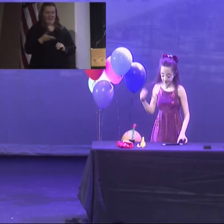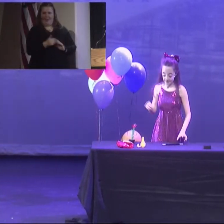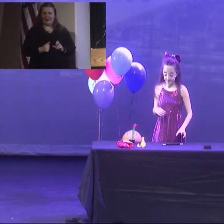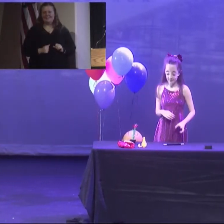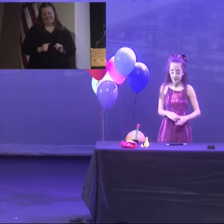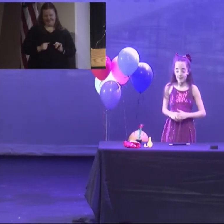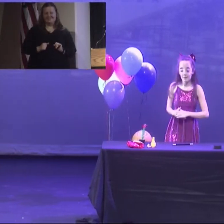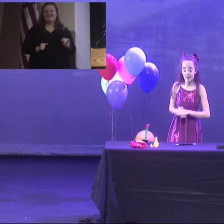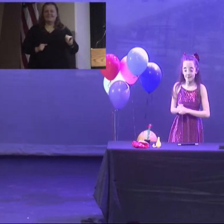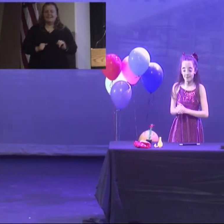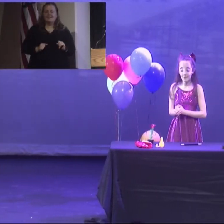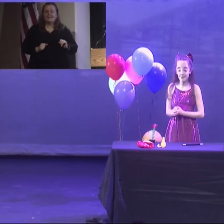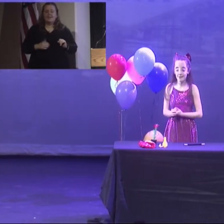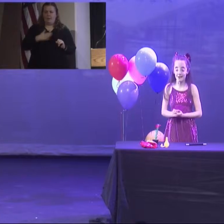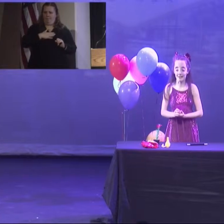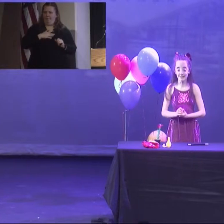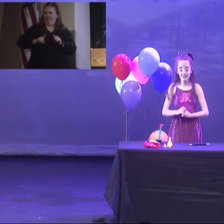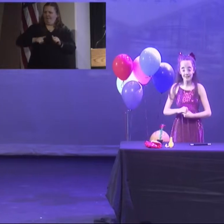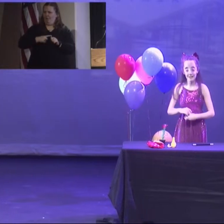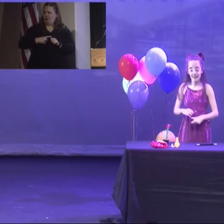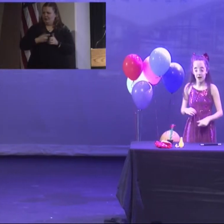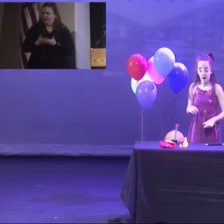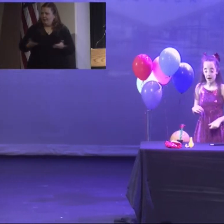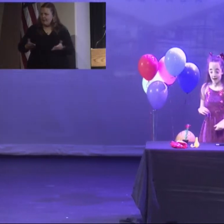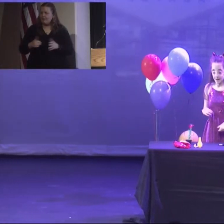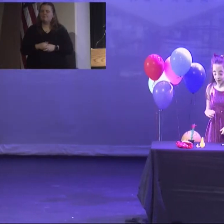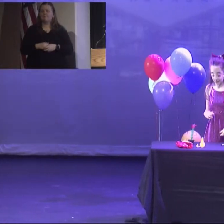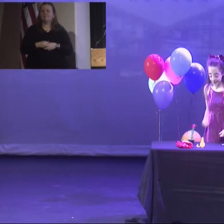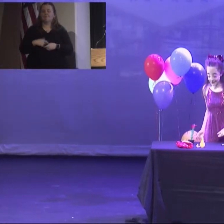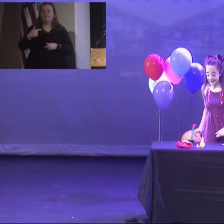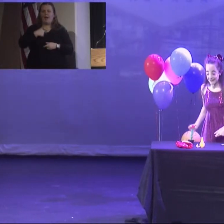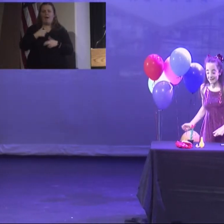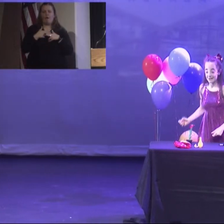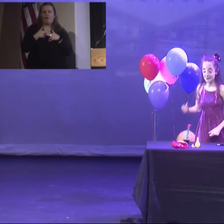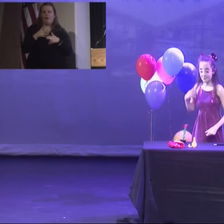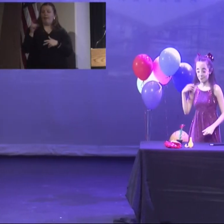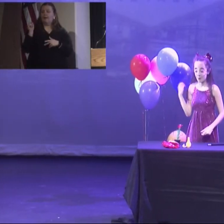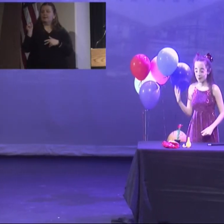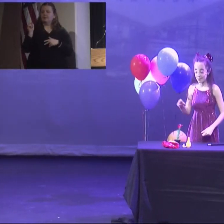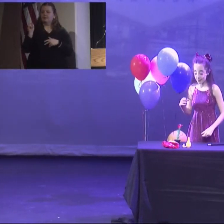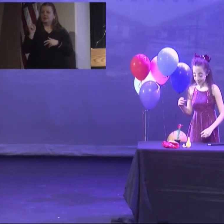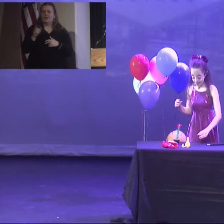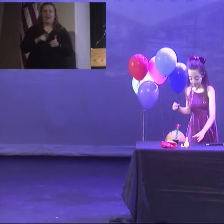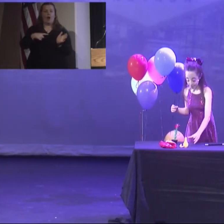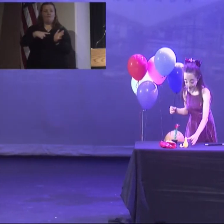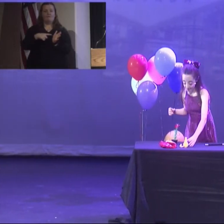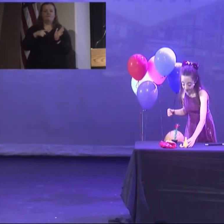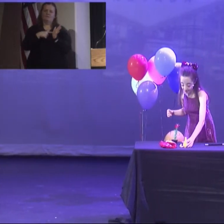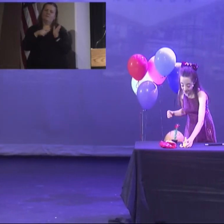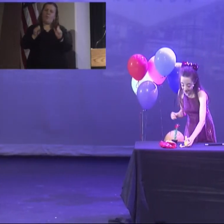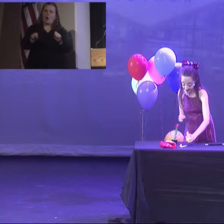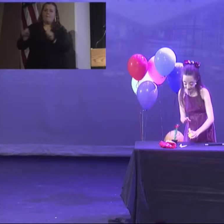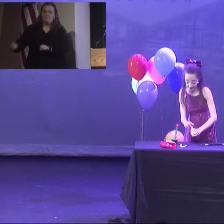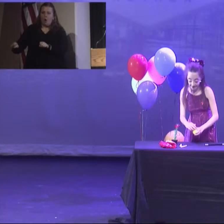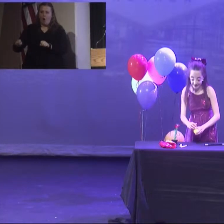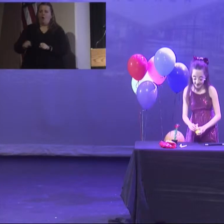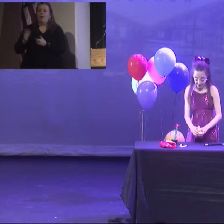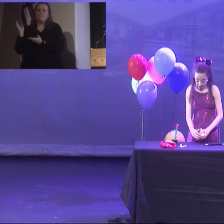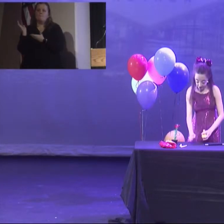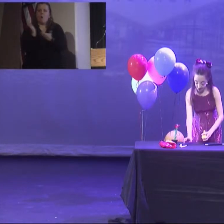So, my first thing, I call it the affordable portable